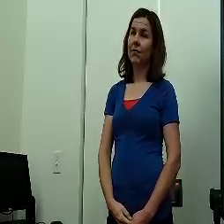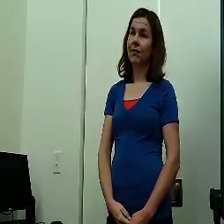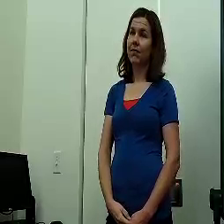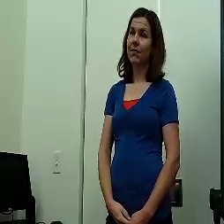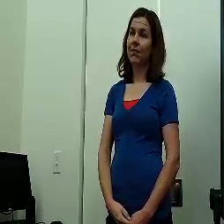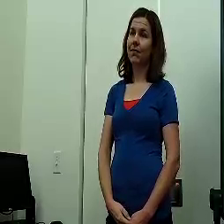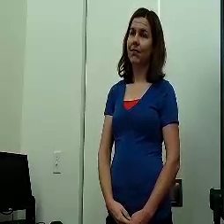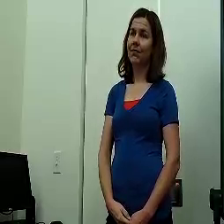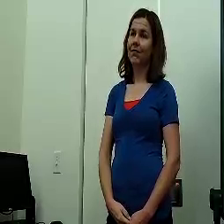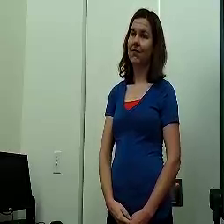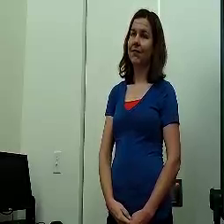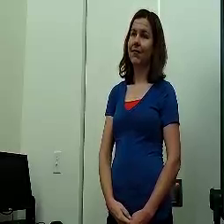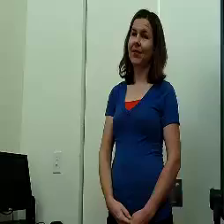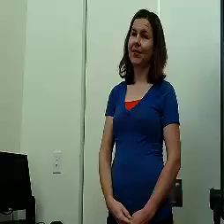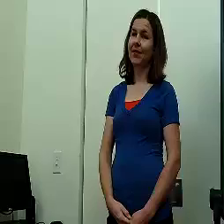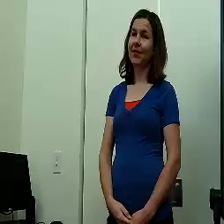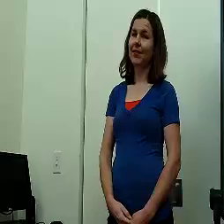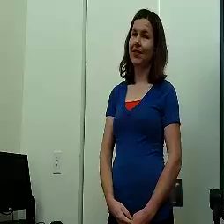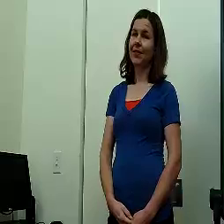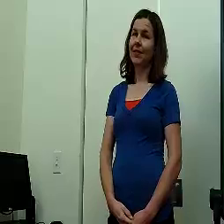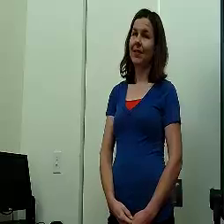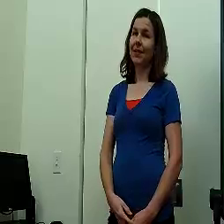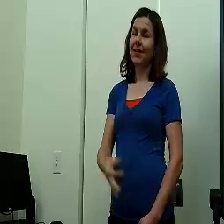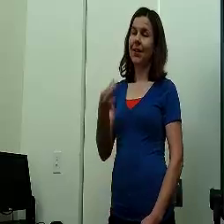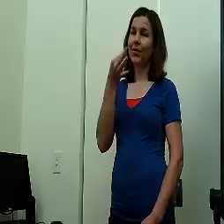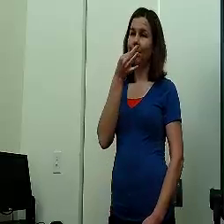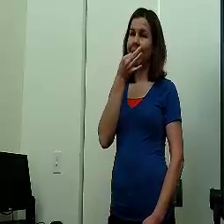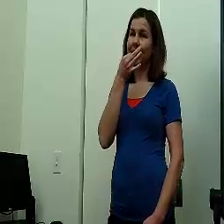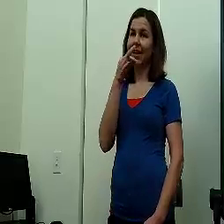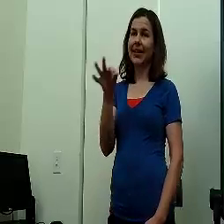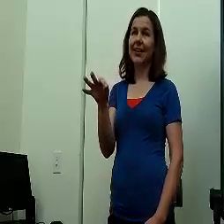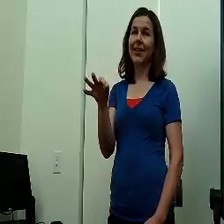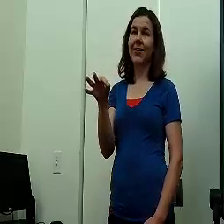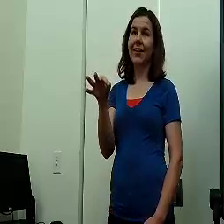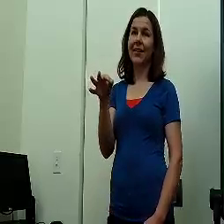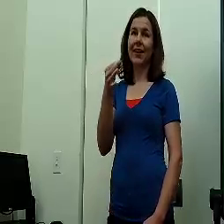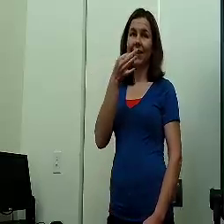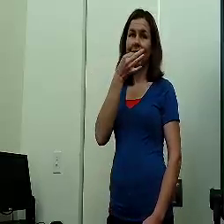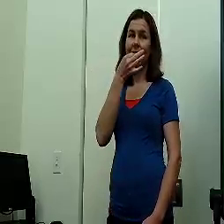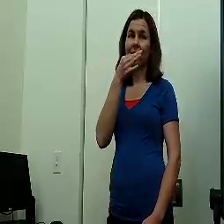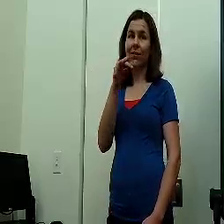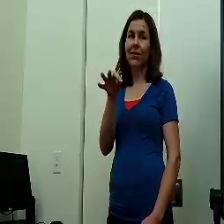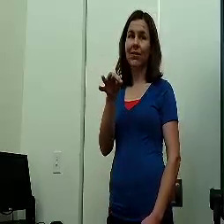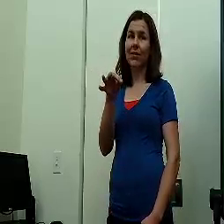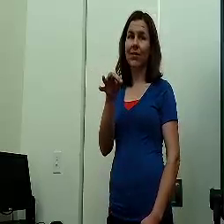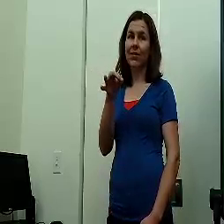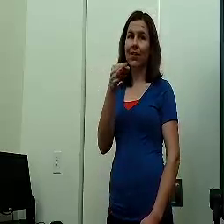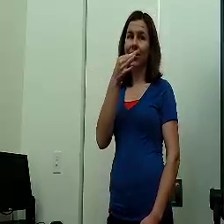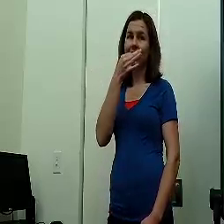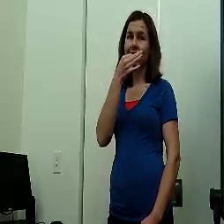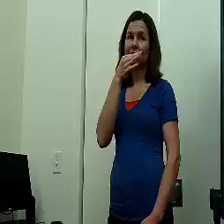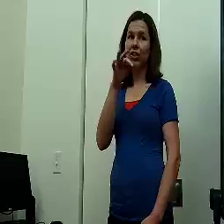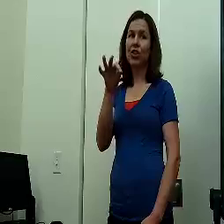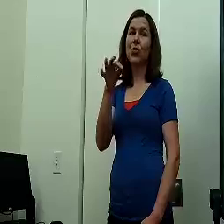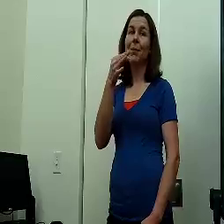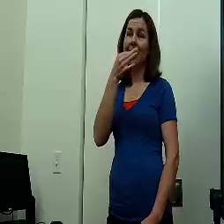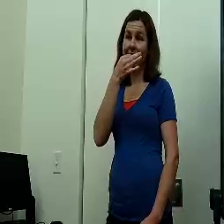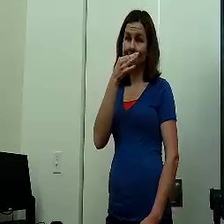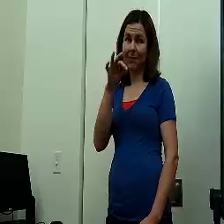Okay, is it off the mouth? Nope, because that's another thing you guys know. Stem or something. Strawberry.